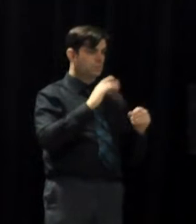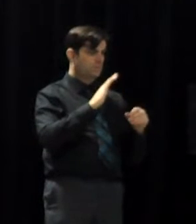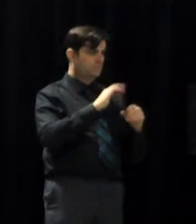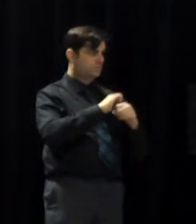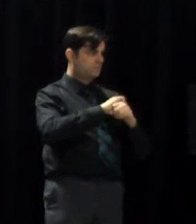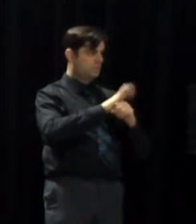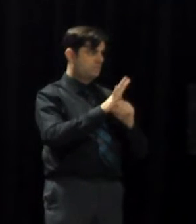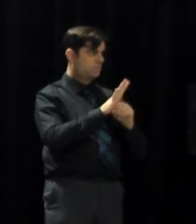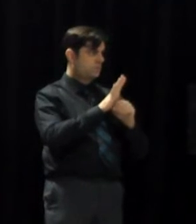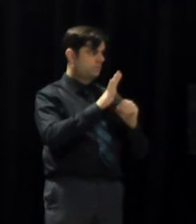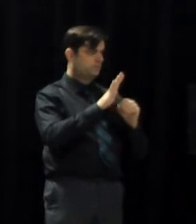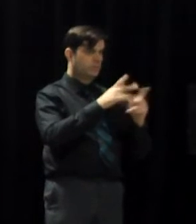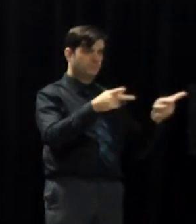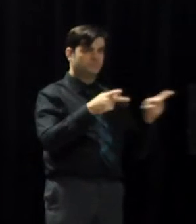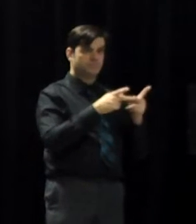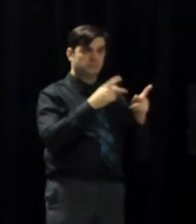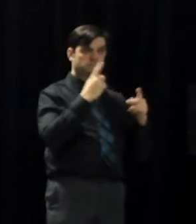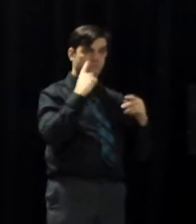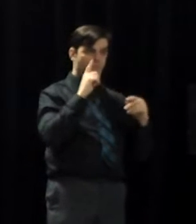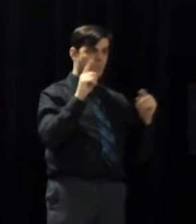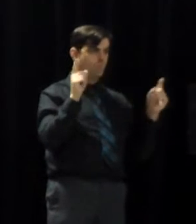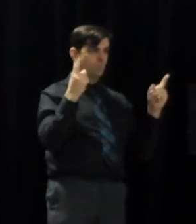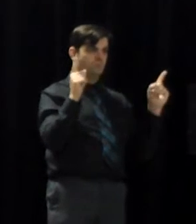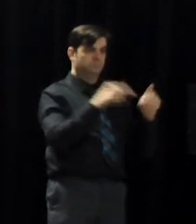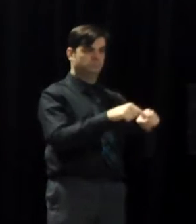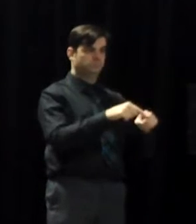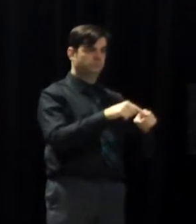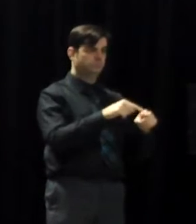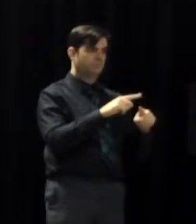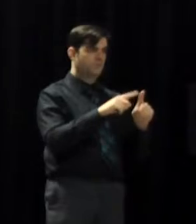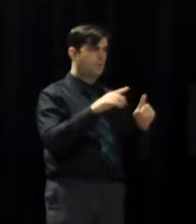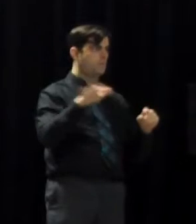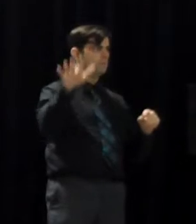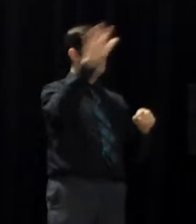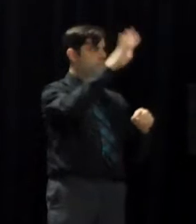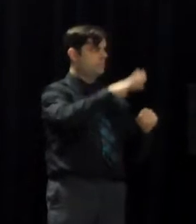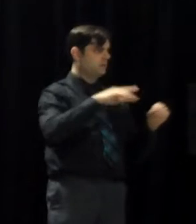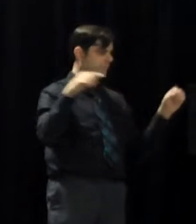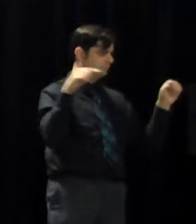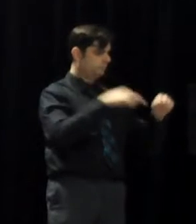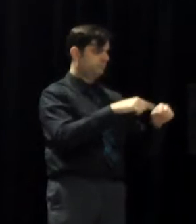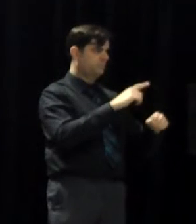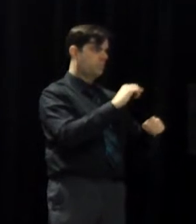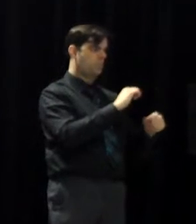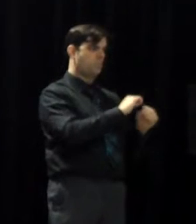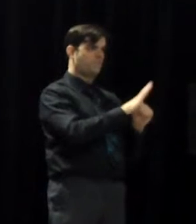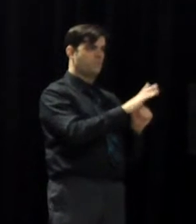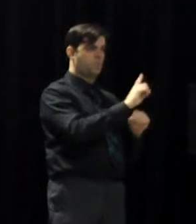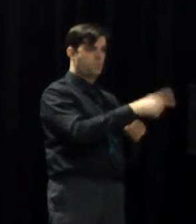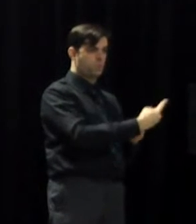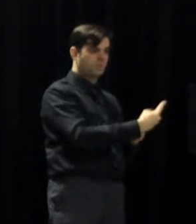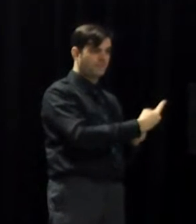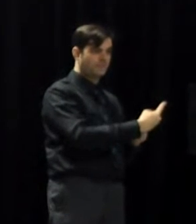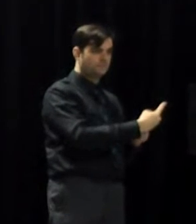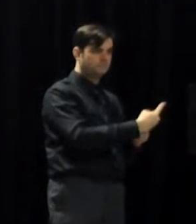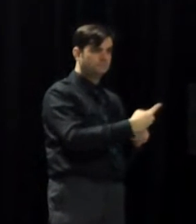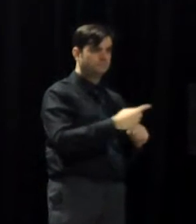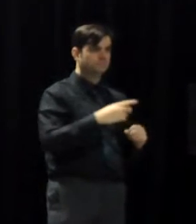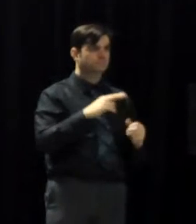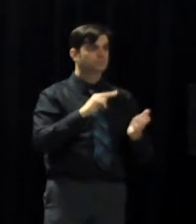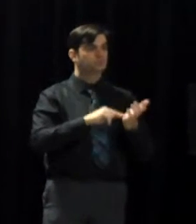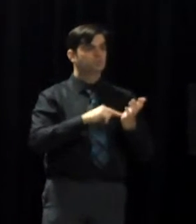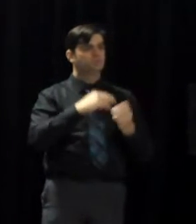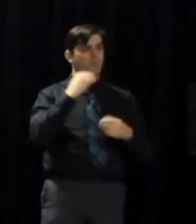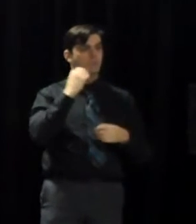venues. It would be staffed by certainly some nursing home personnel and potentially some